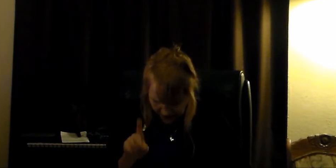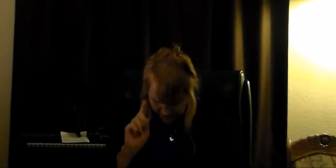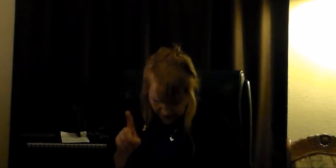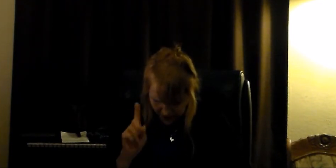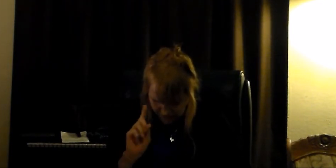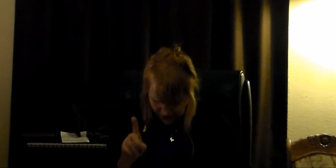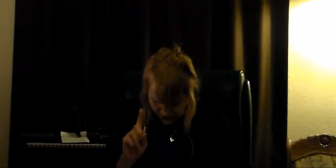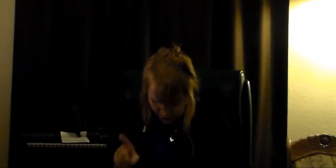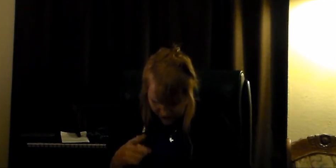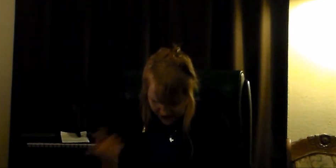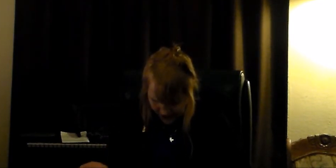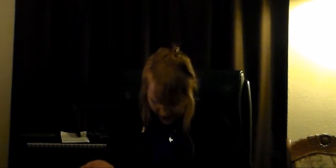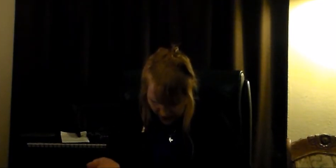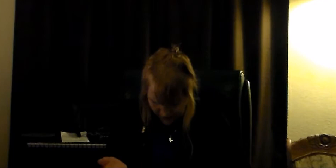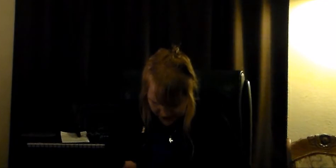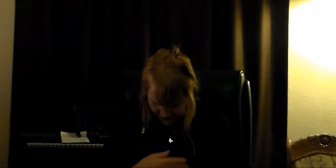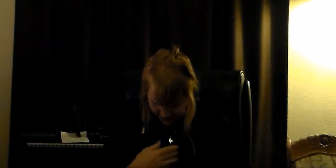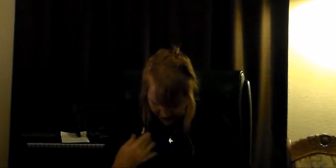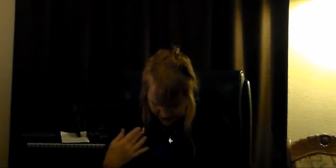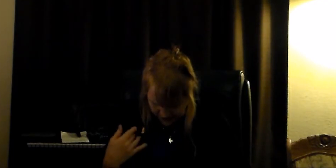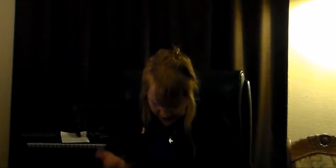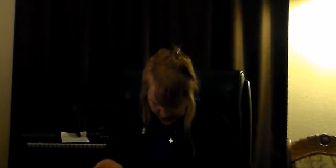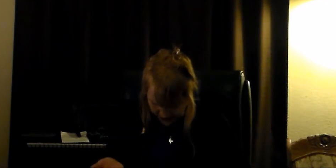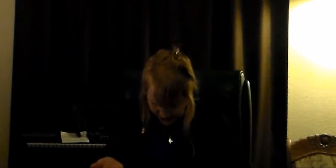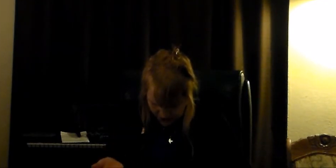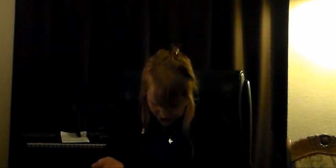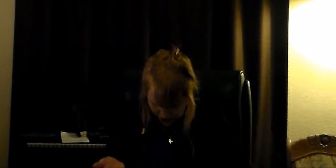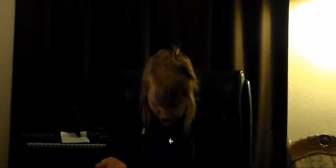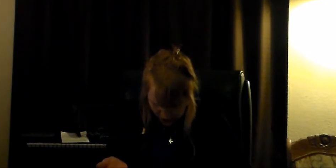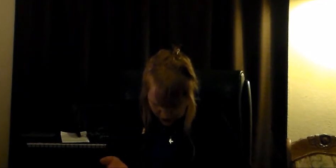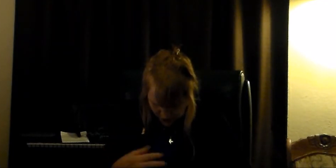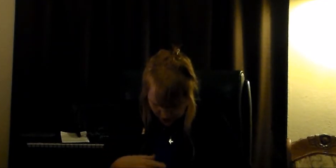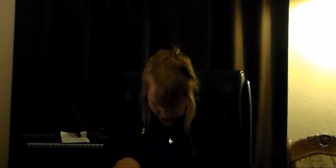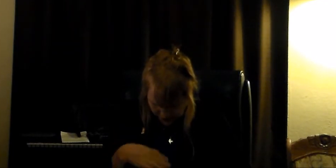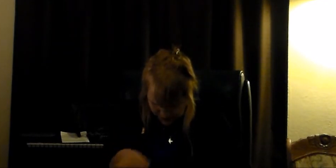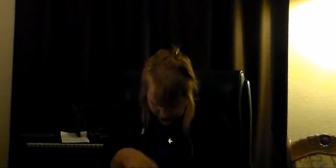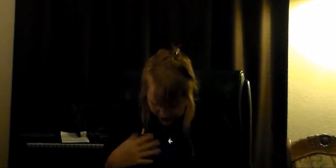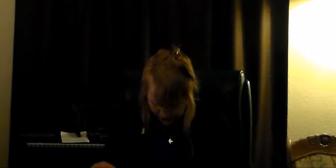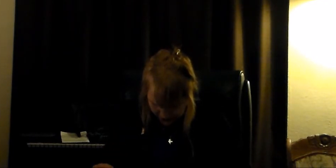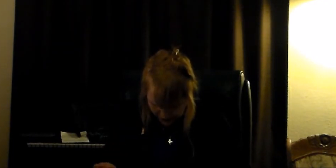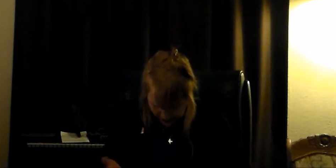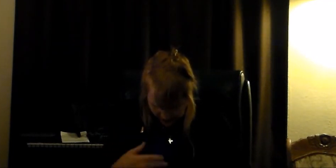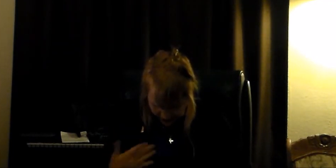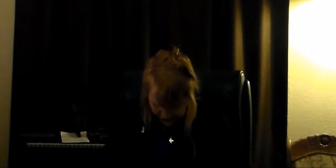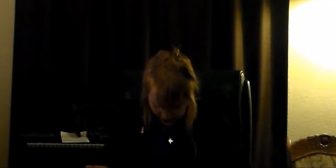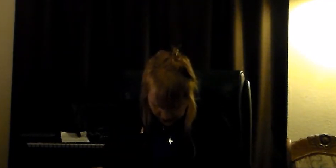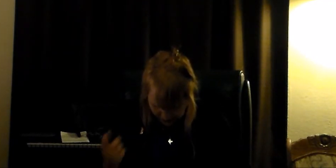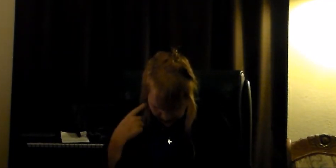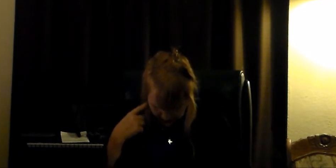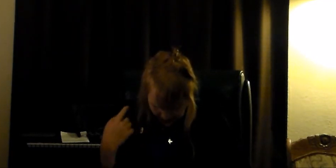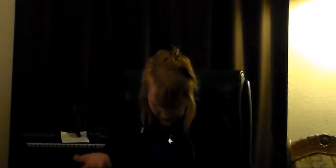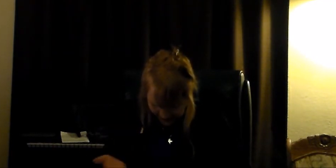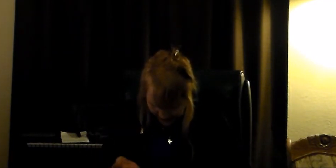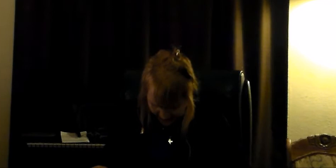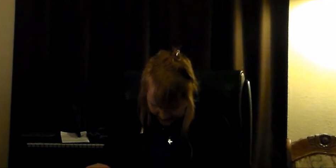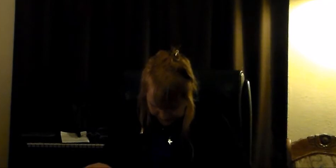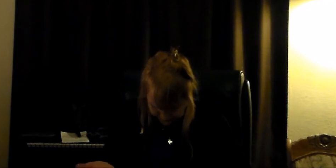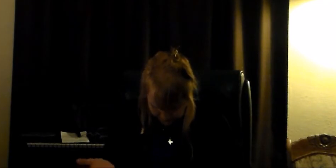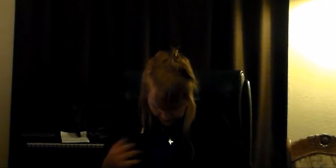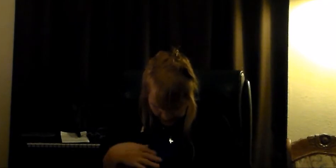They've emailed me 2 weeks ago and said they'd discuss the issue, so I'll keep emailing them until I hear from them again.